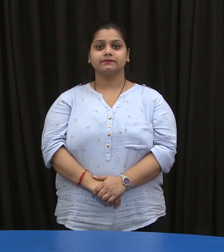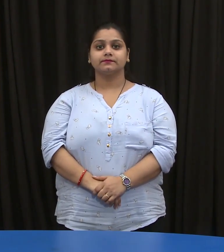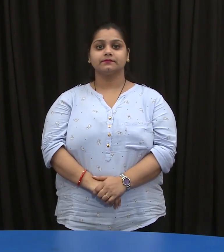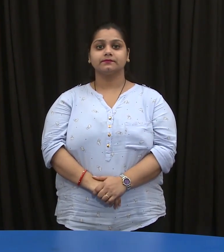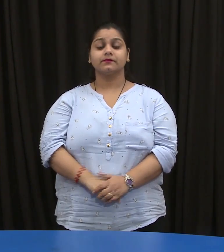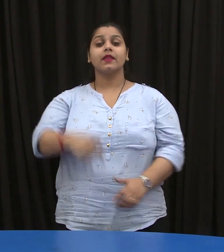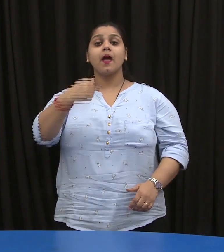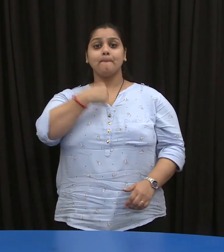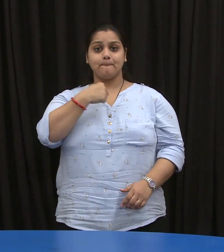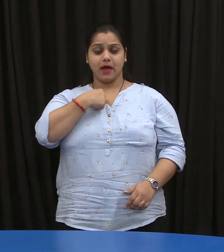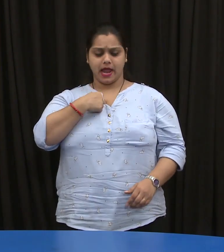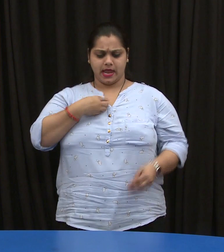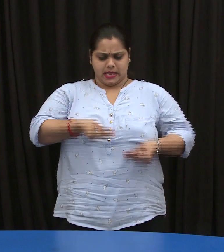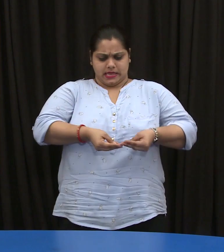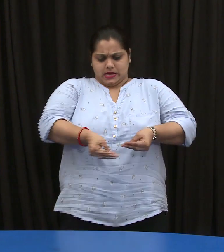My recent documents.